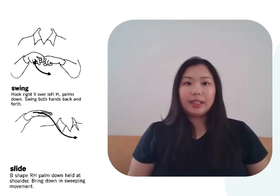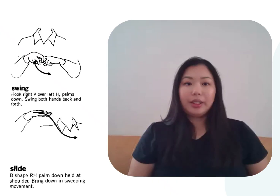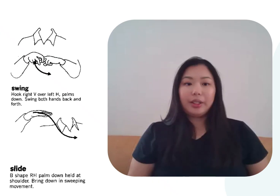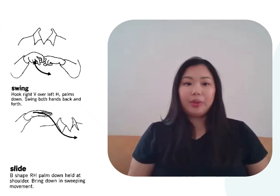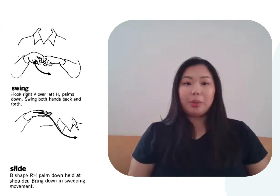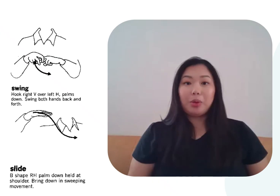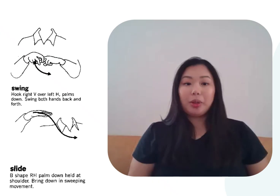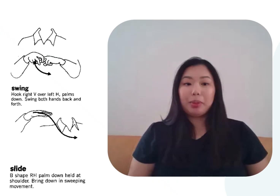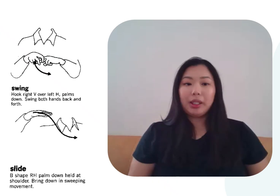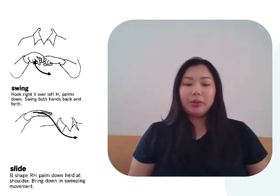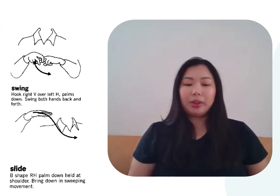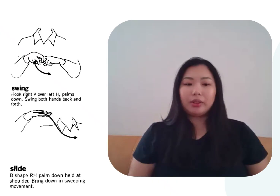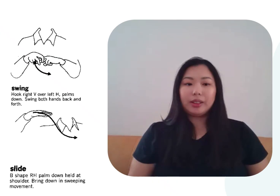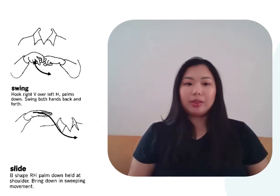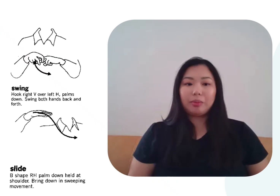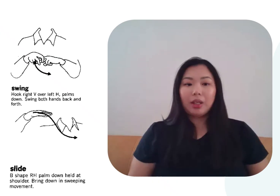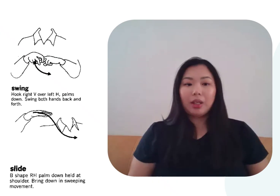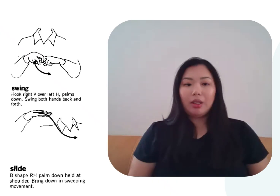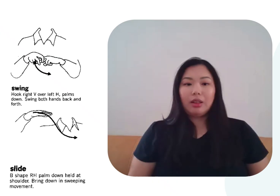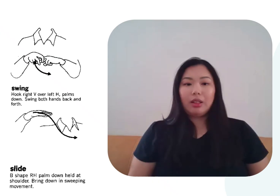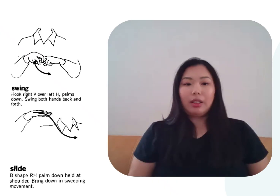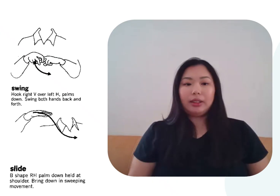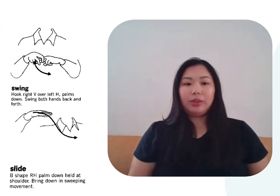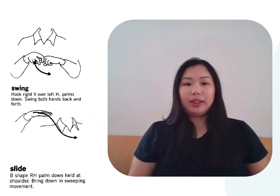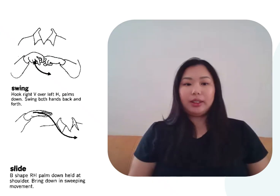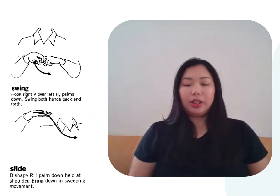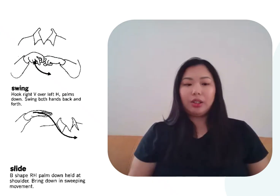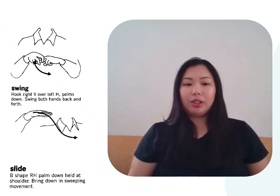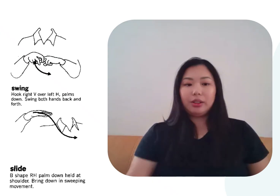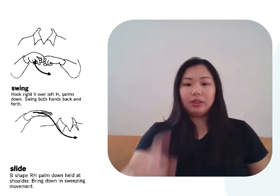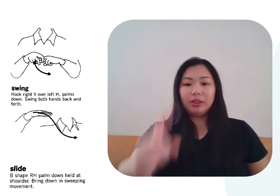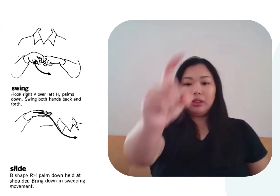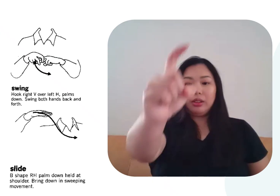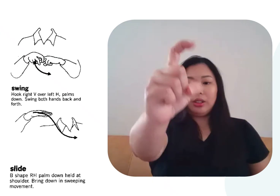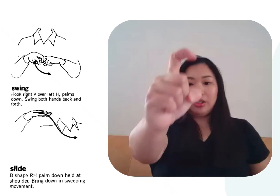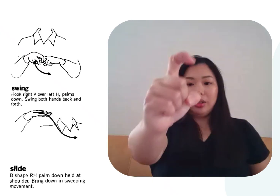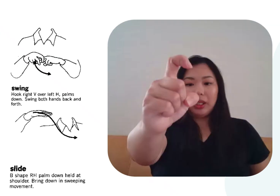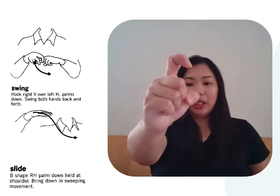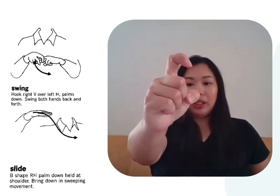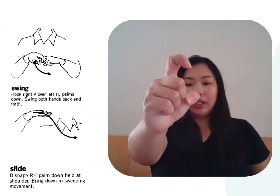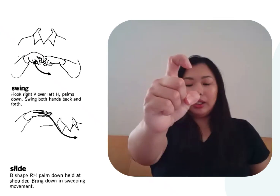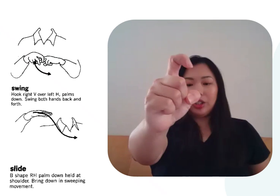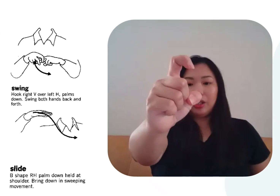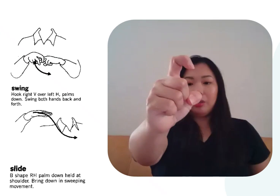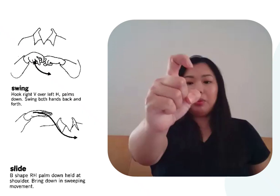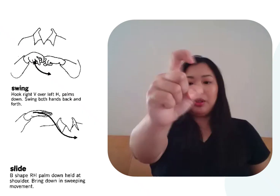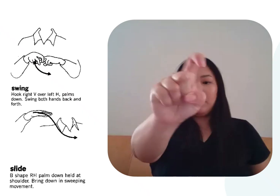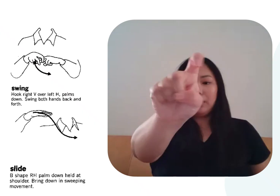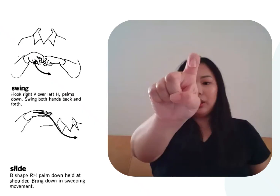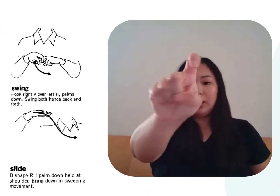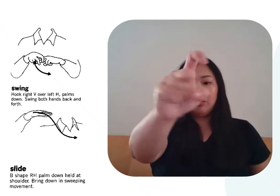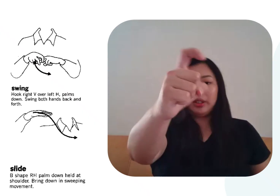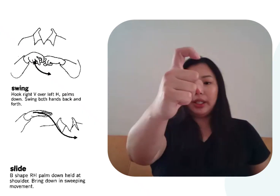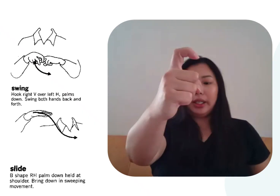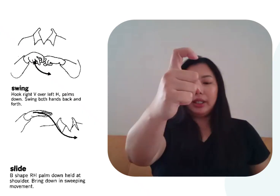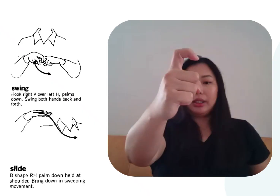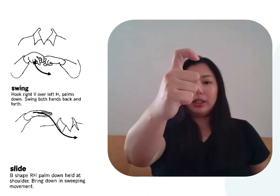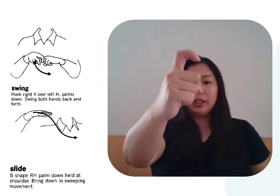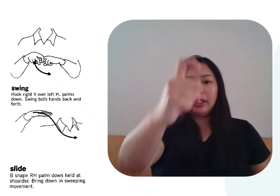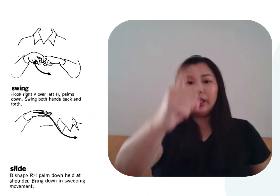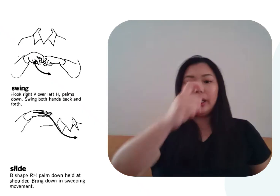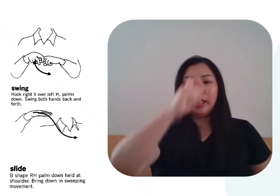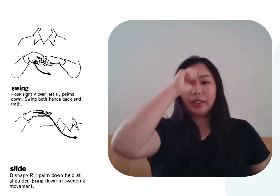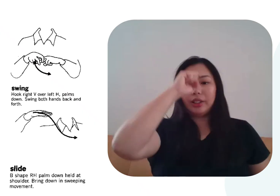Let's continue with more play words. The next word is doll. So you make an X shape in one